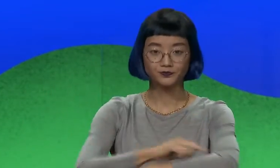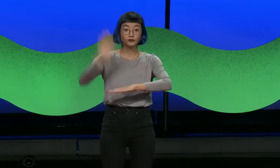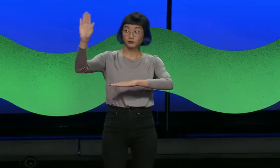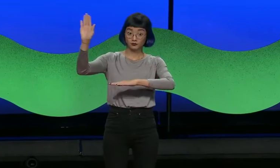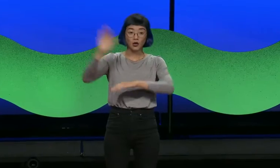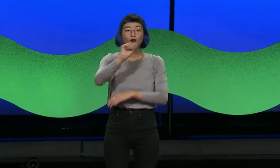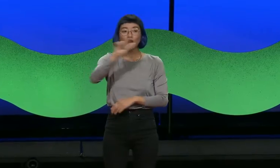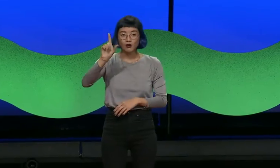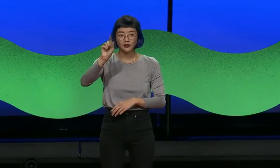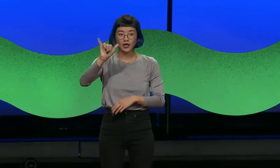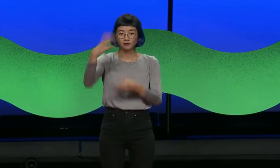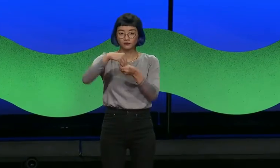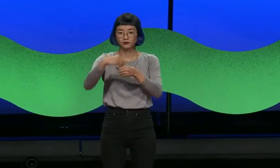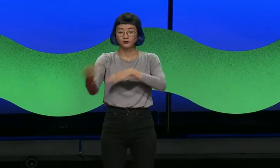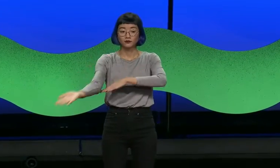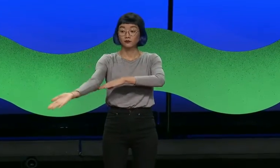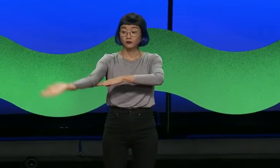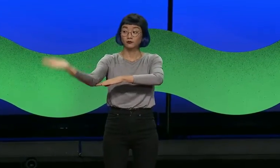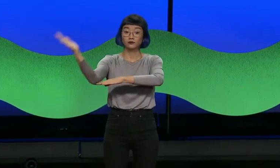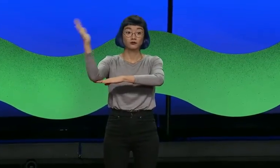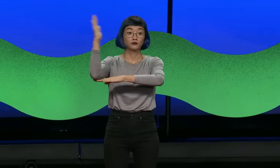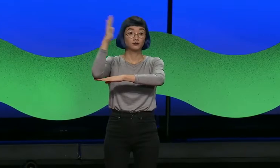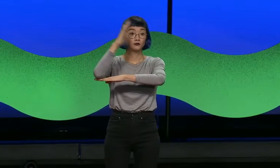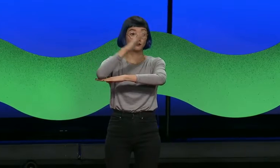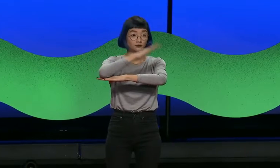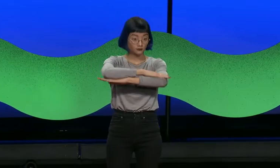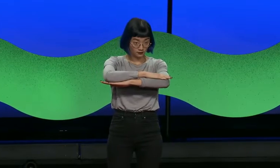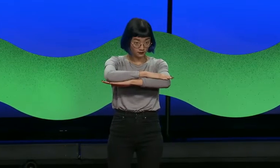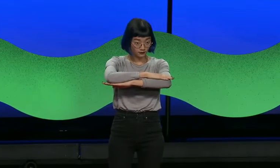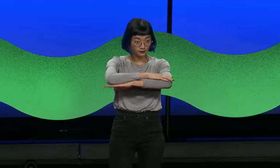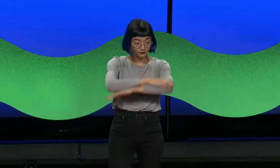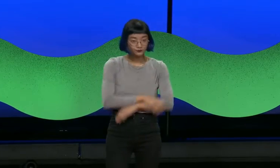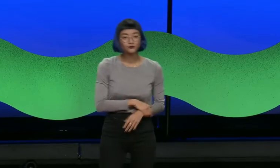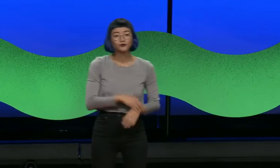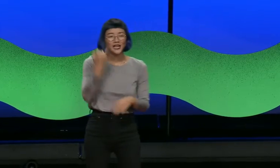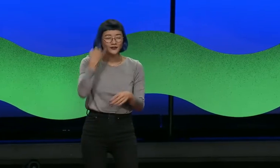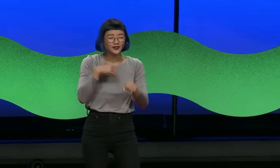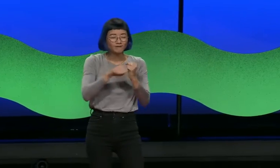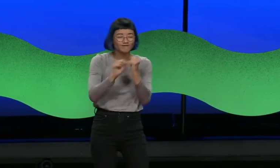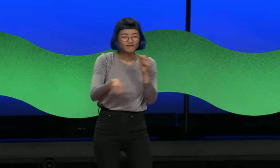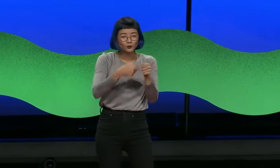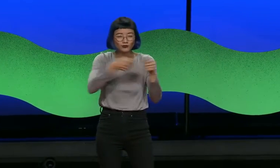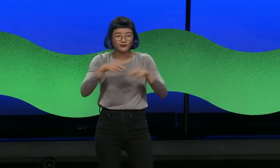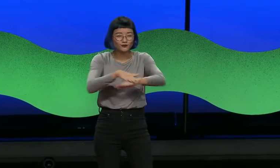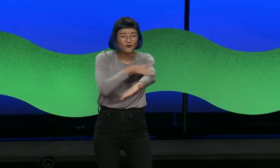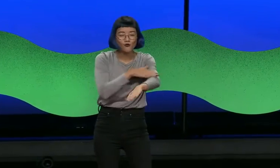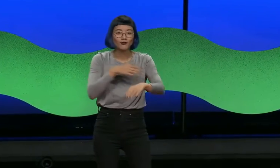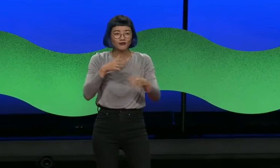This is all day. If I was to repeat it and